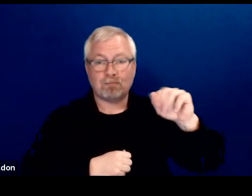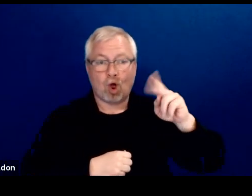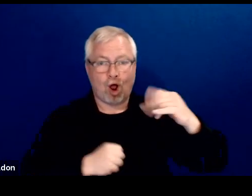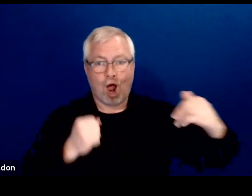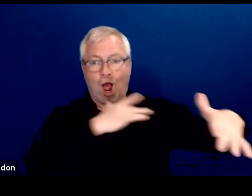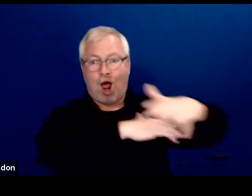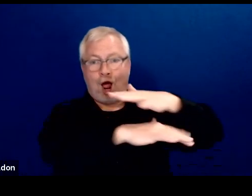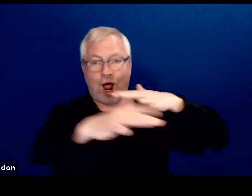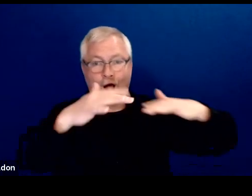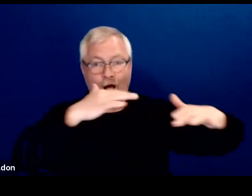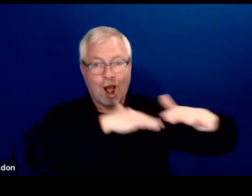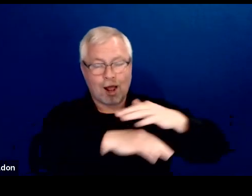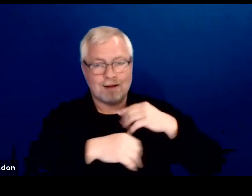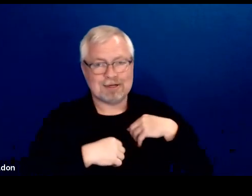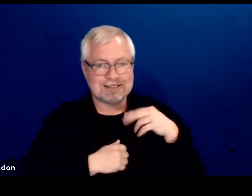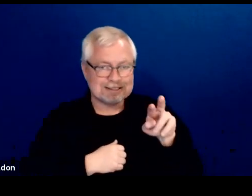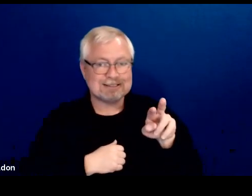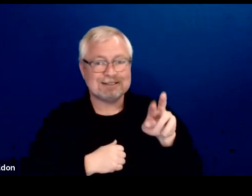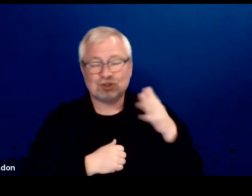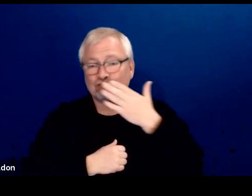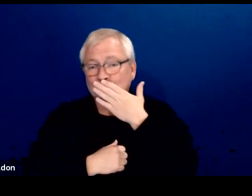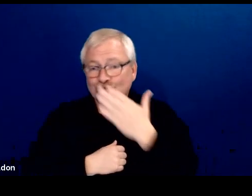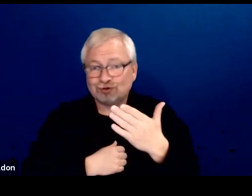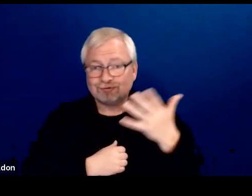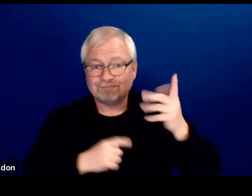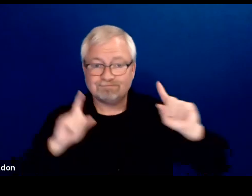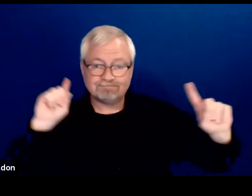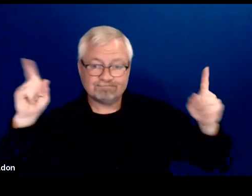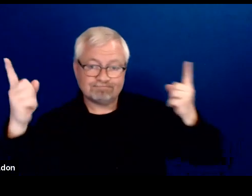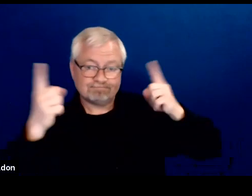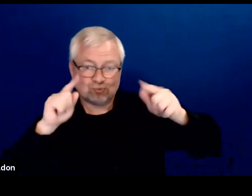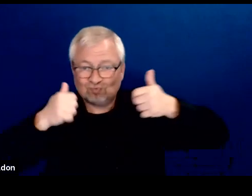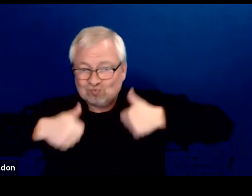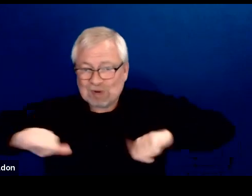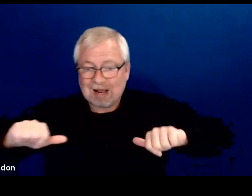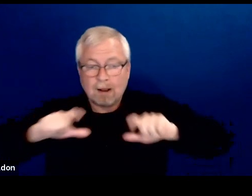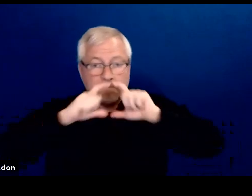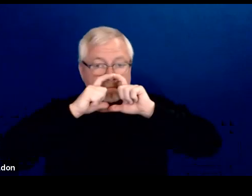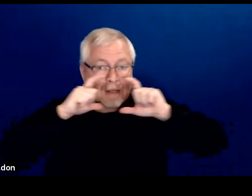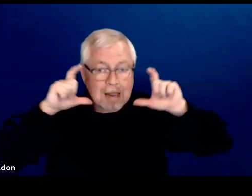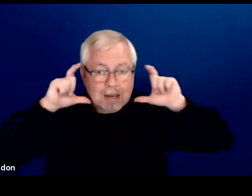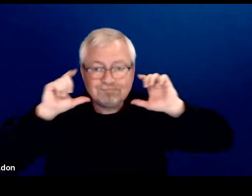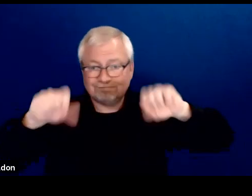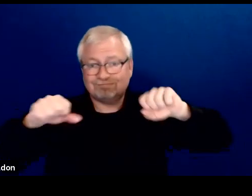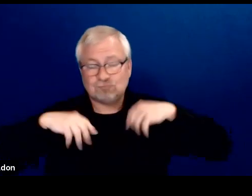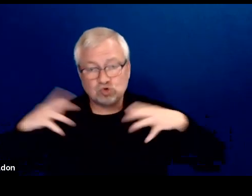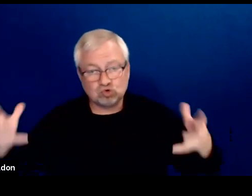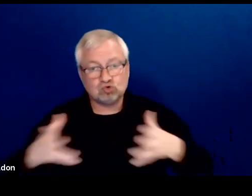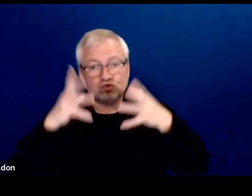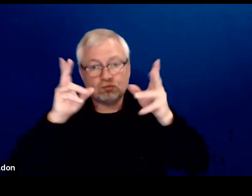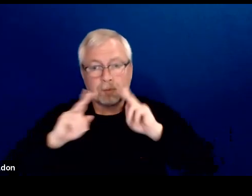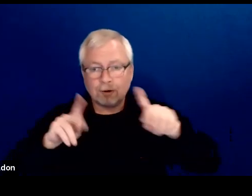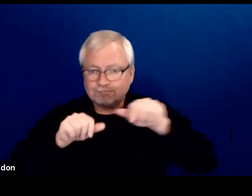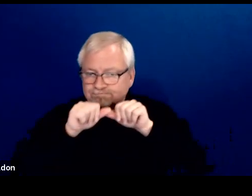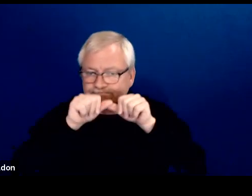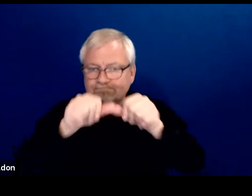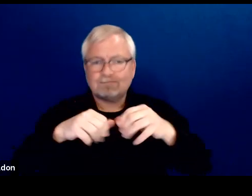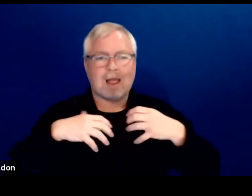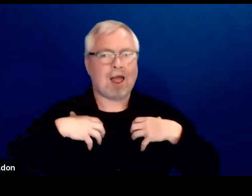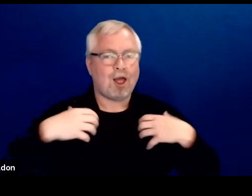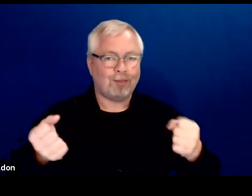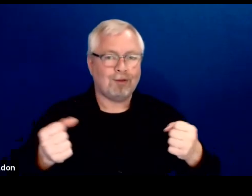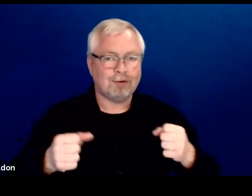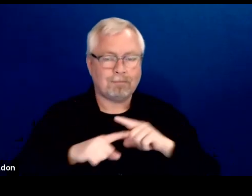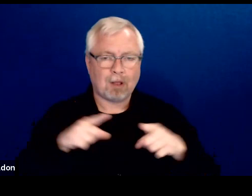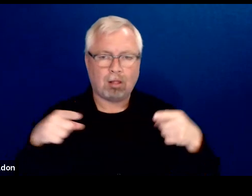about that. We worry, and I think we're encouraging people to get out, stay healthy, but then I know that there's kind of a contradictory message, but don't drive up